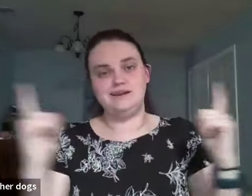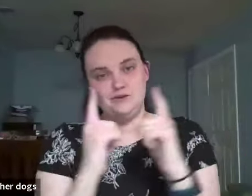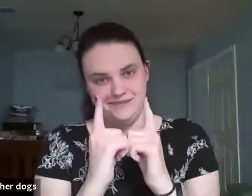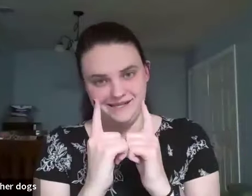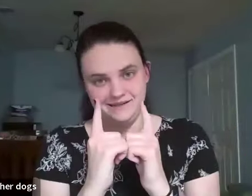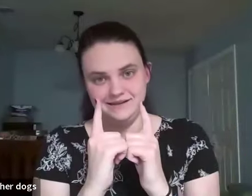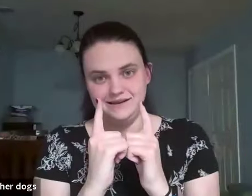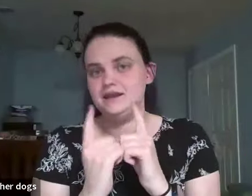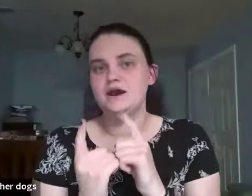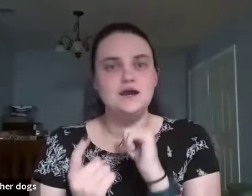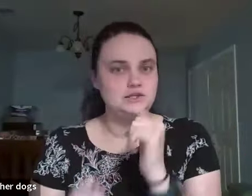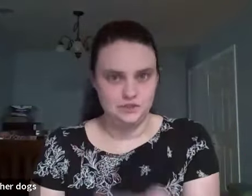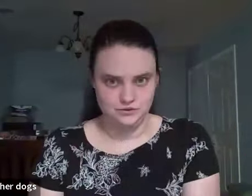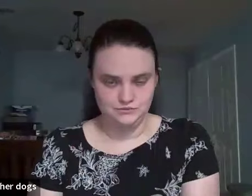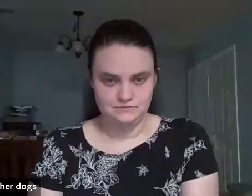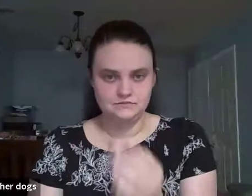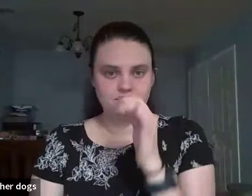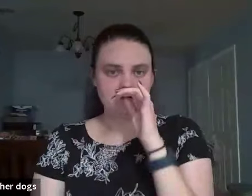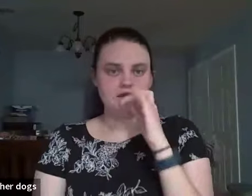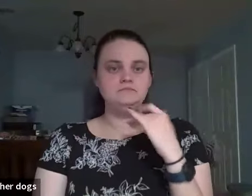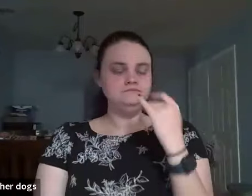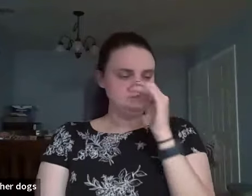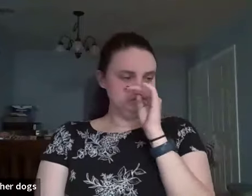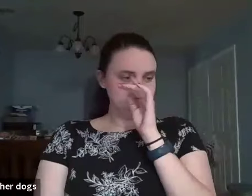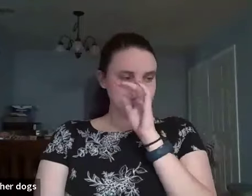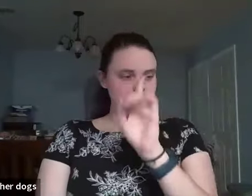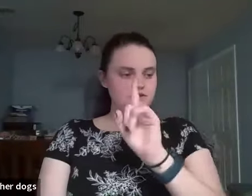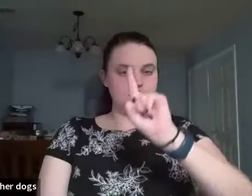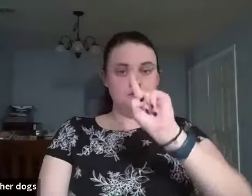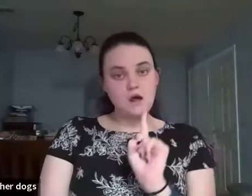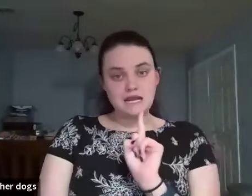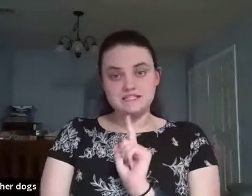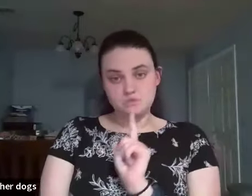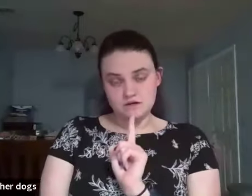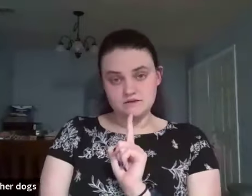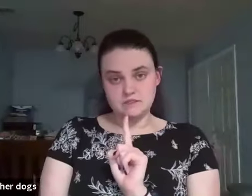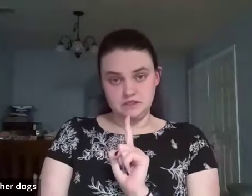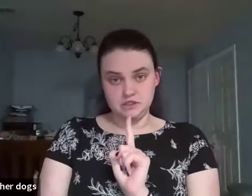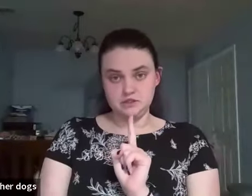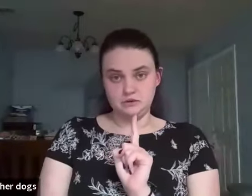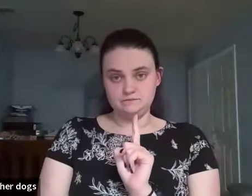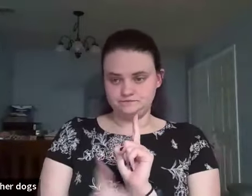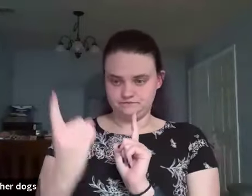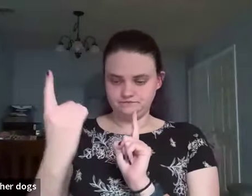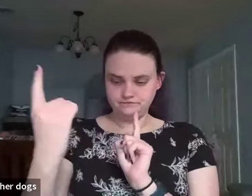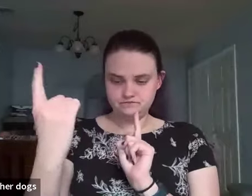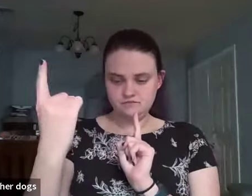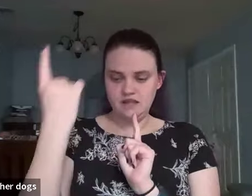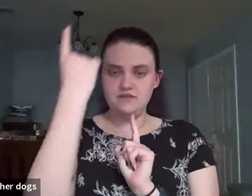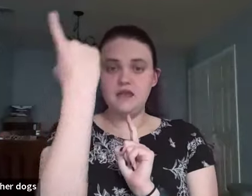right are meeting, not you. Okay. So, you want at least one of them to be you. And then